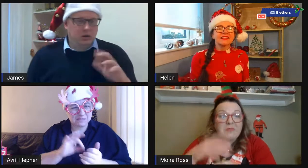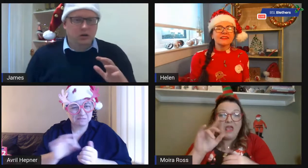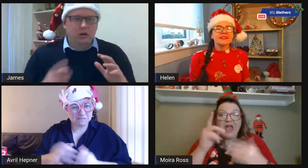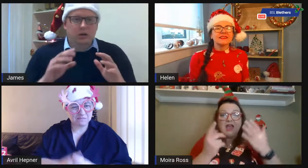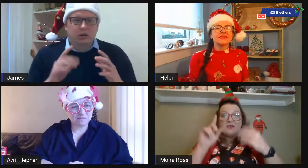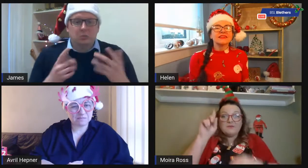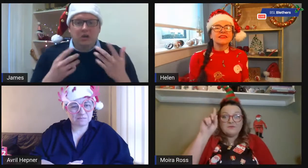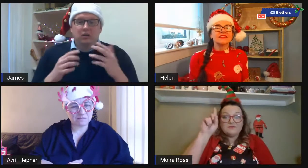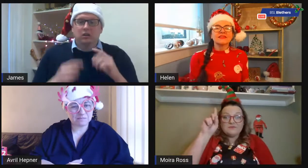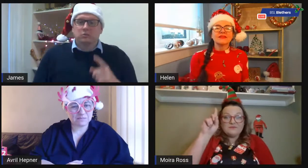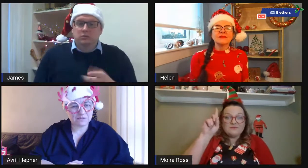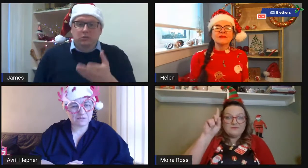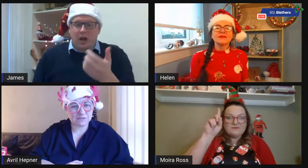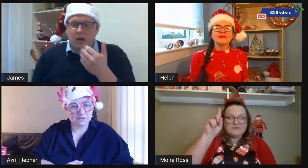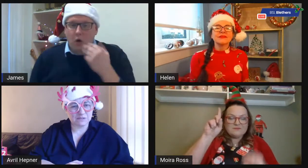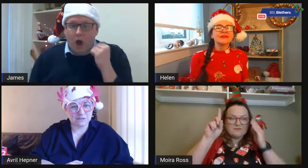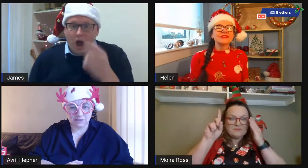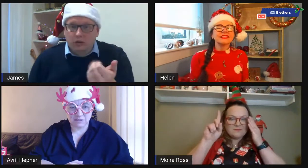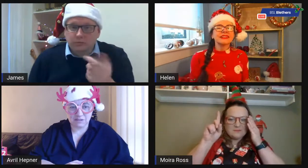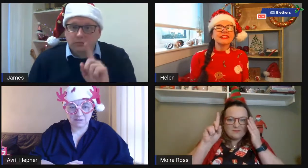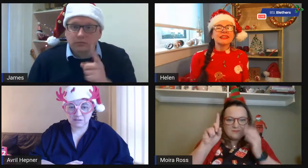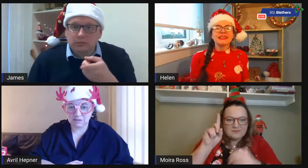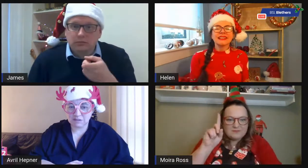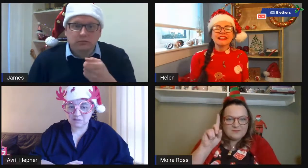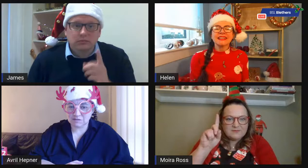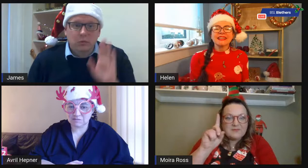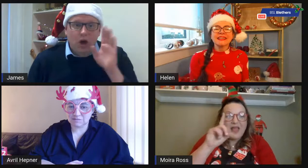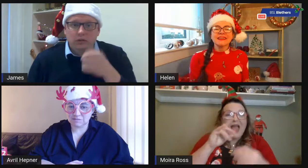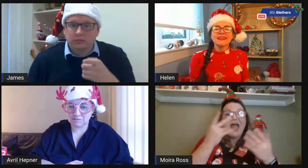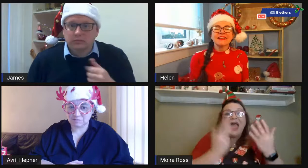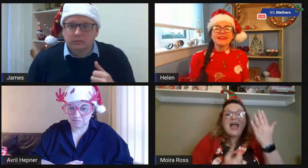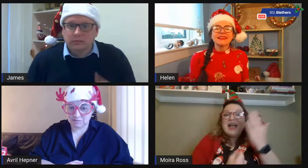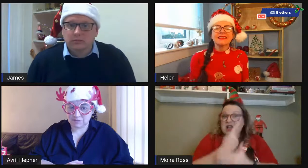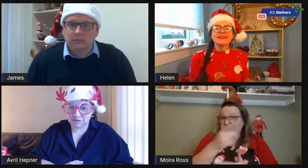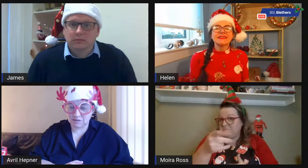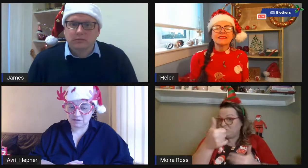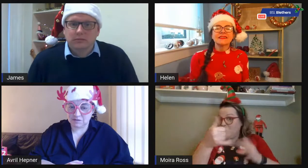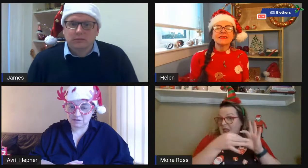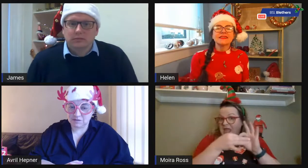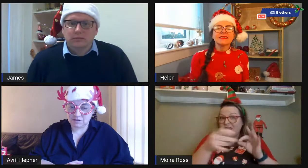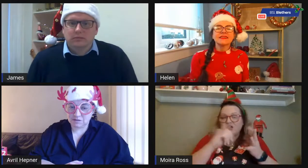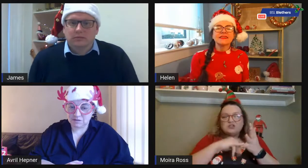you have a similar experience? Well, could I just add first, though?